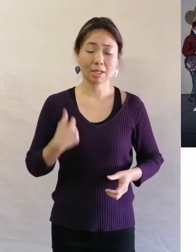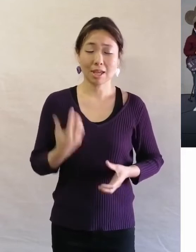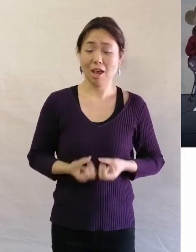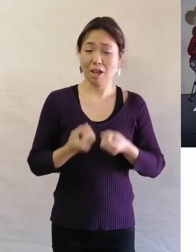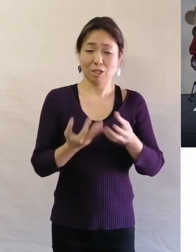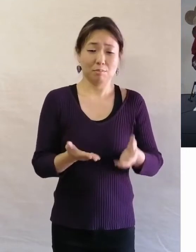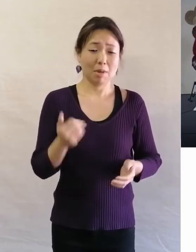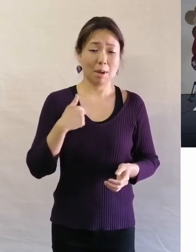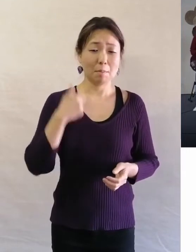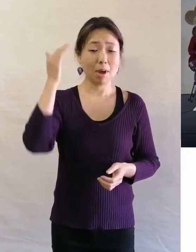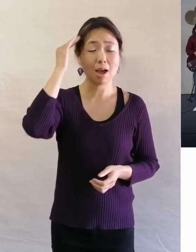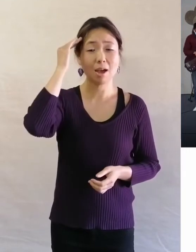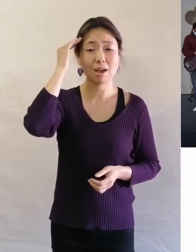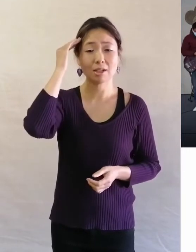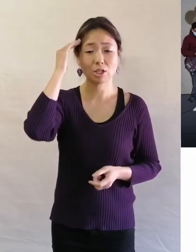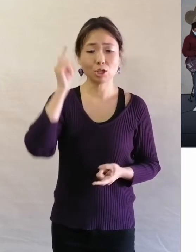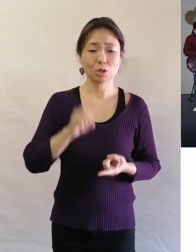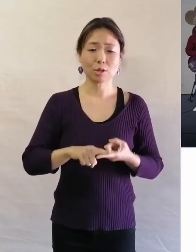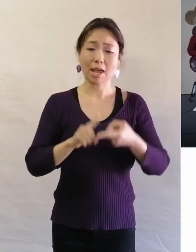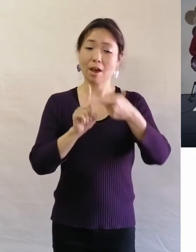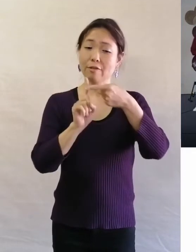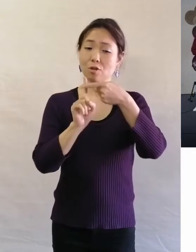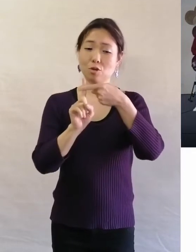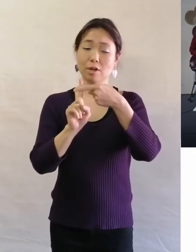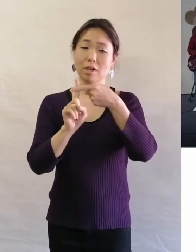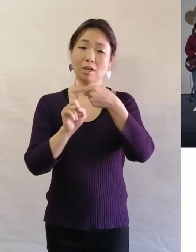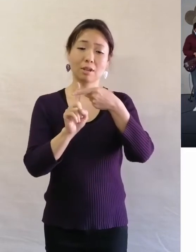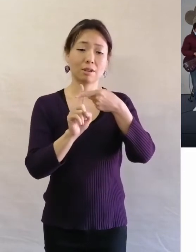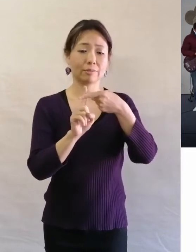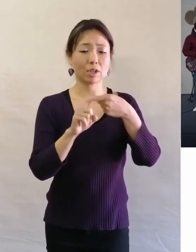Cast my mind to Calvary,